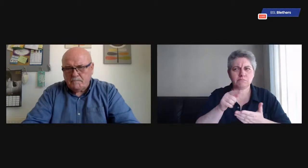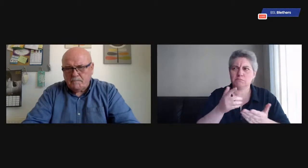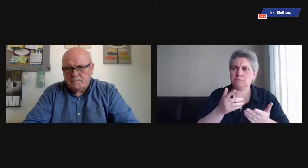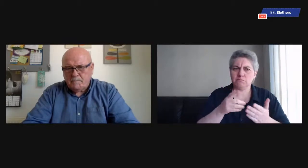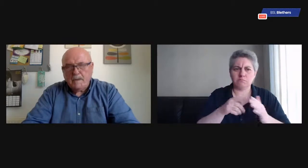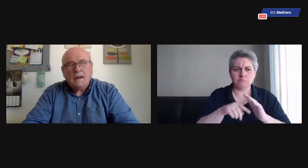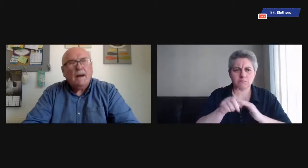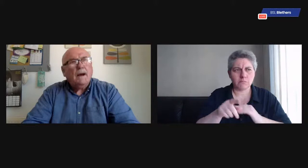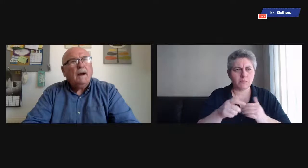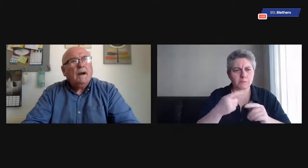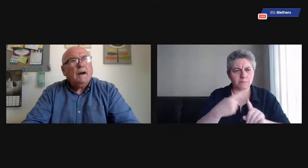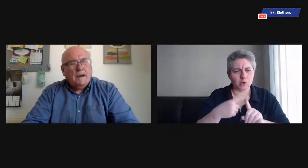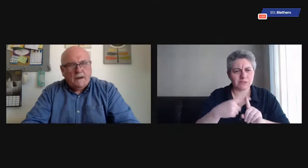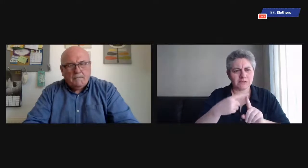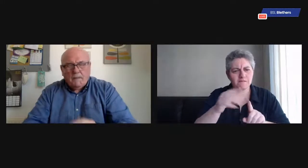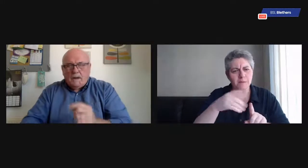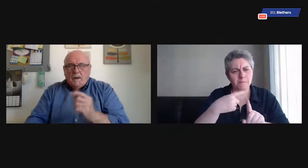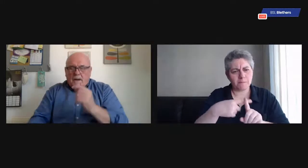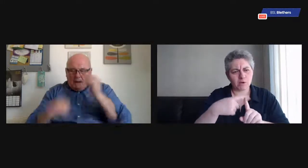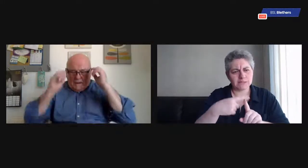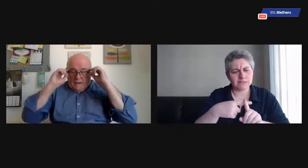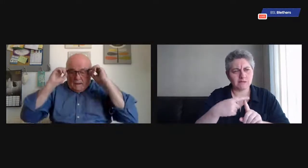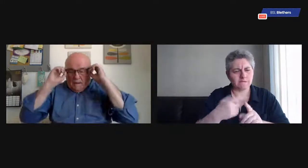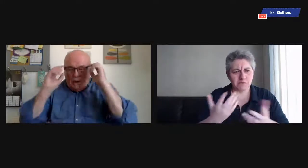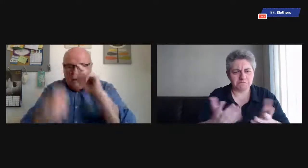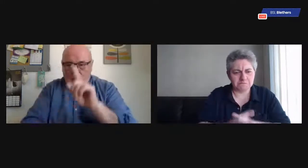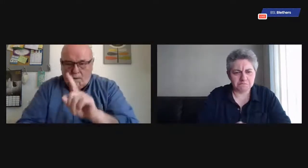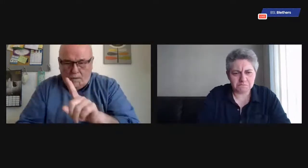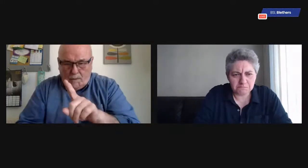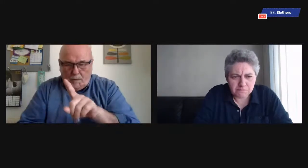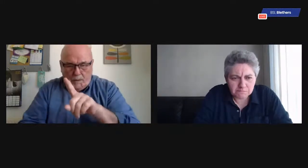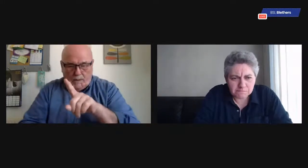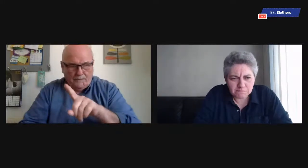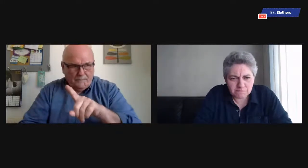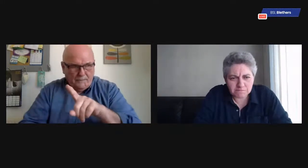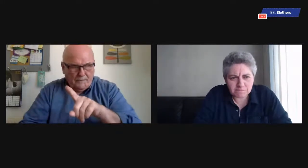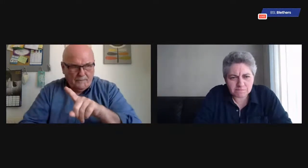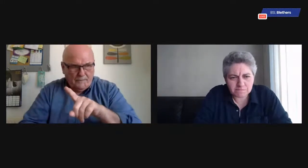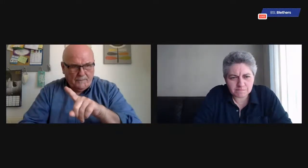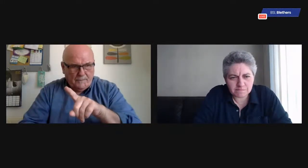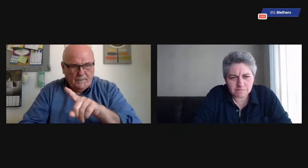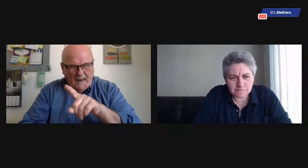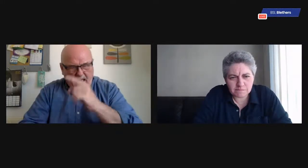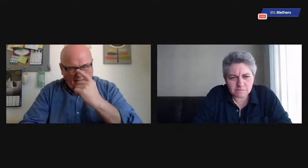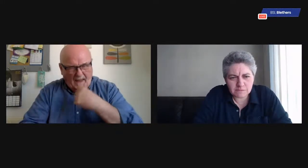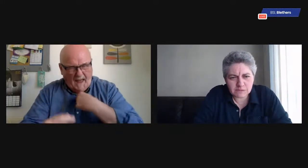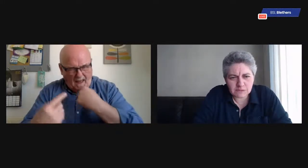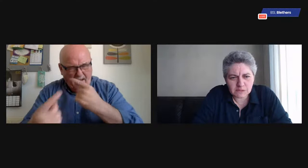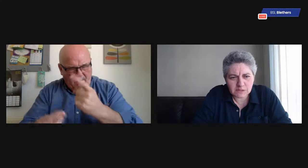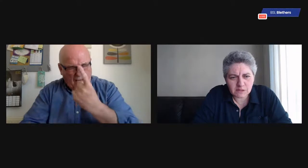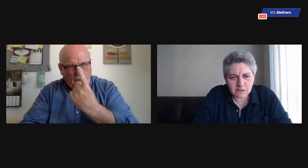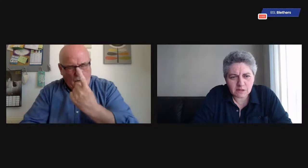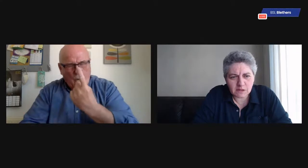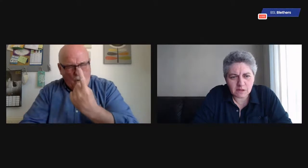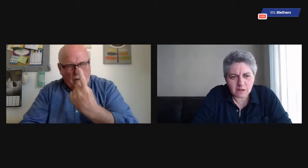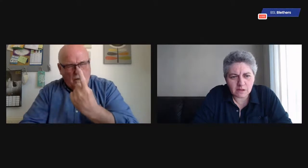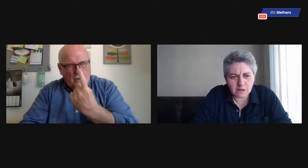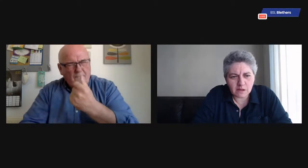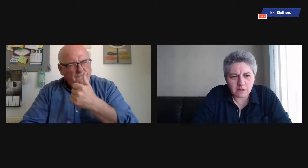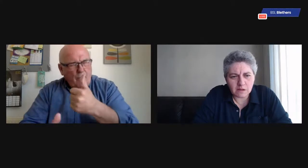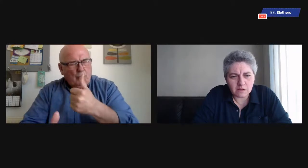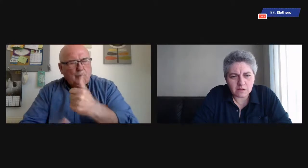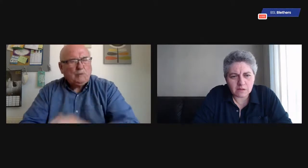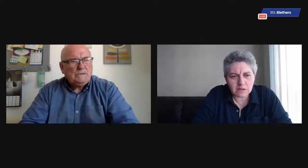something you could share with our audience that an experience that's been so positive using having a deaf intermediary